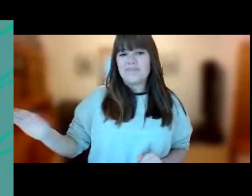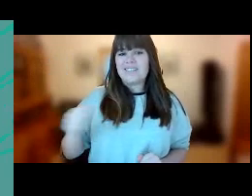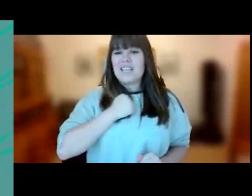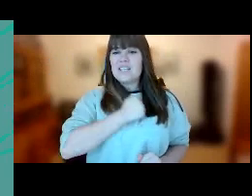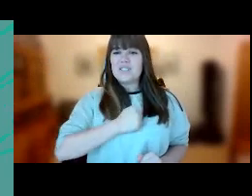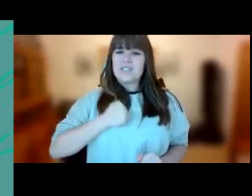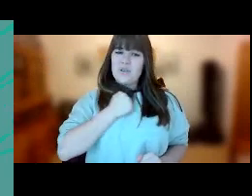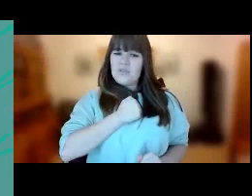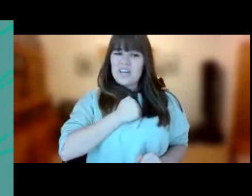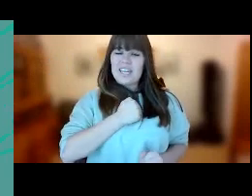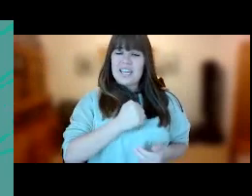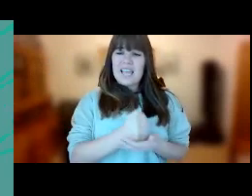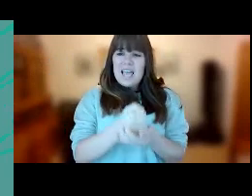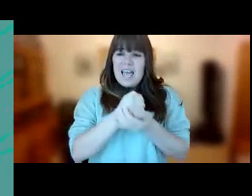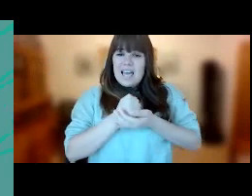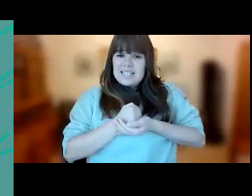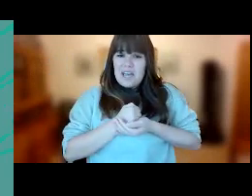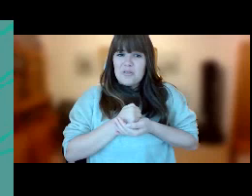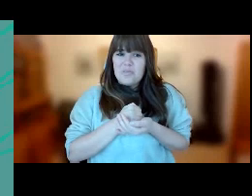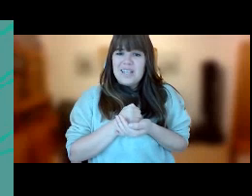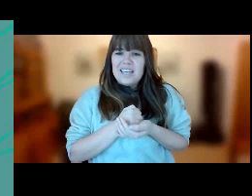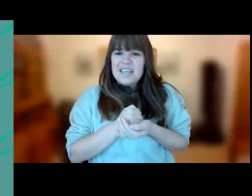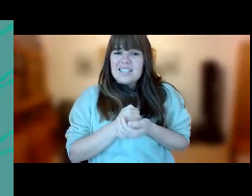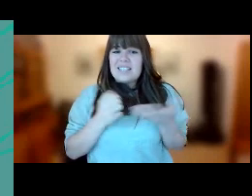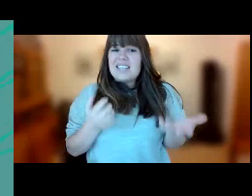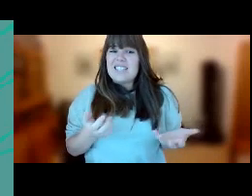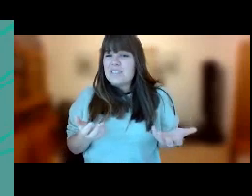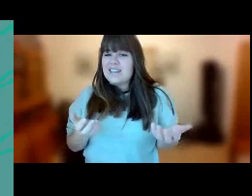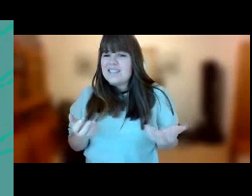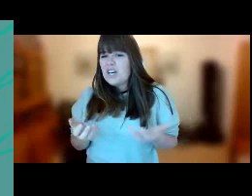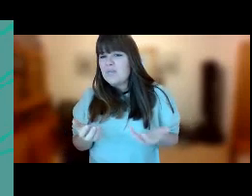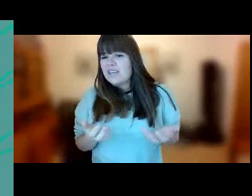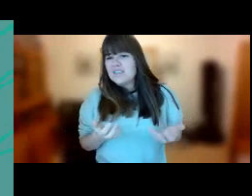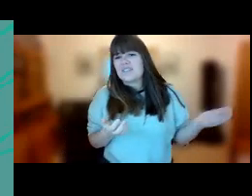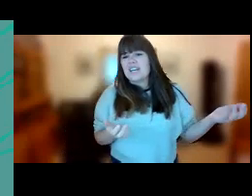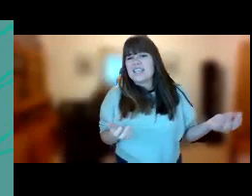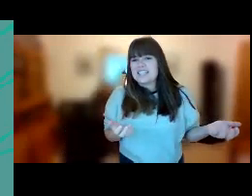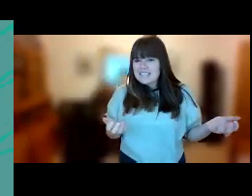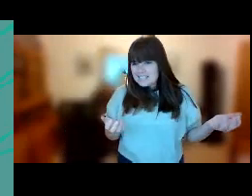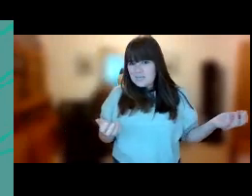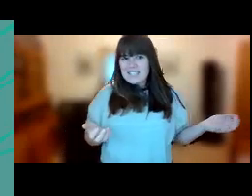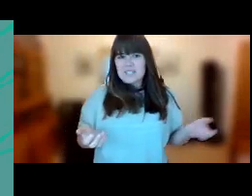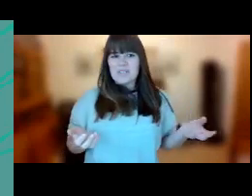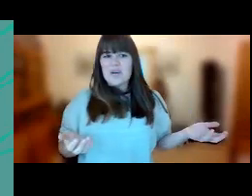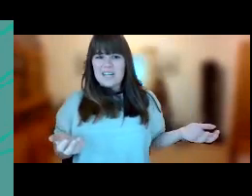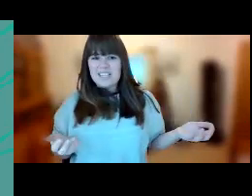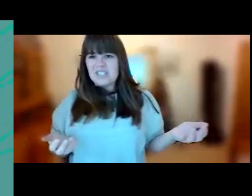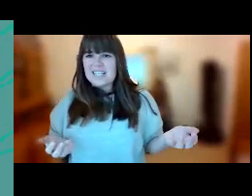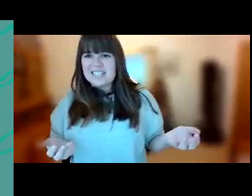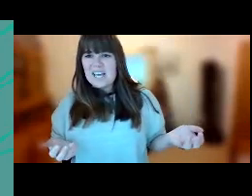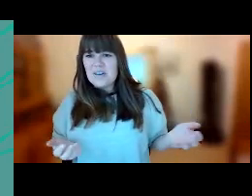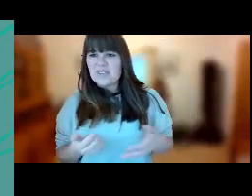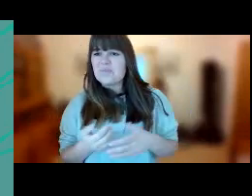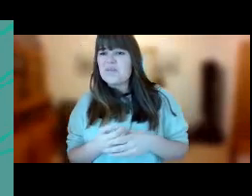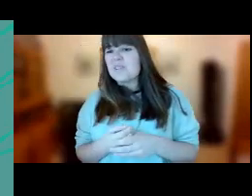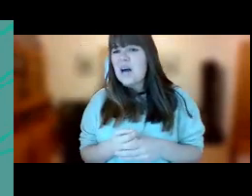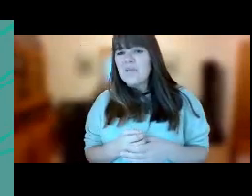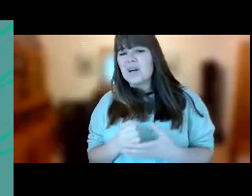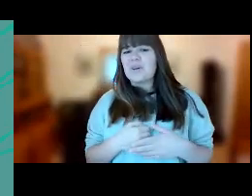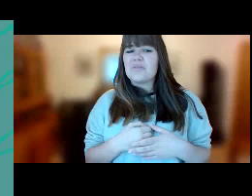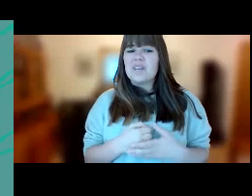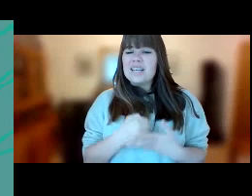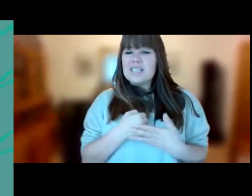no, sorry, and help. So these are some signs that I might use on a kind of day-to-day basis when I'm in a leisure centre with the